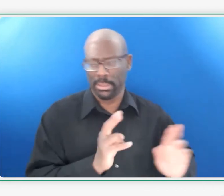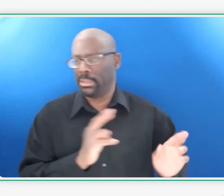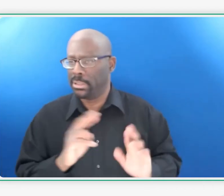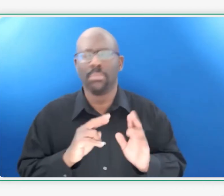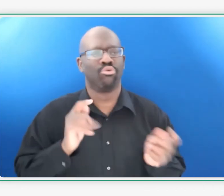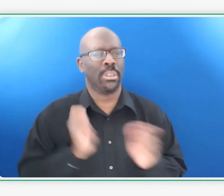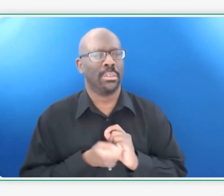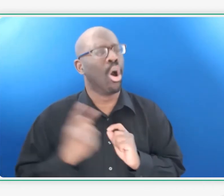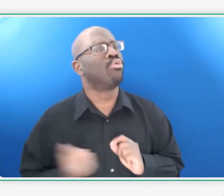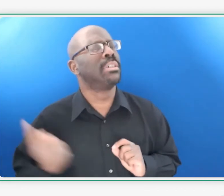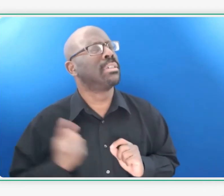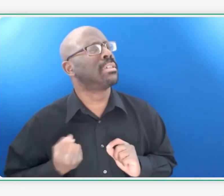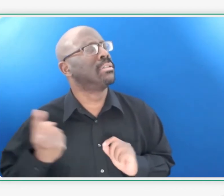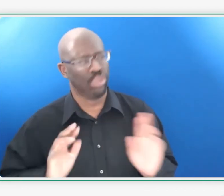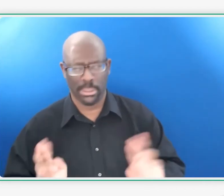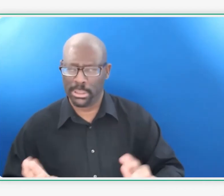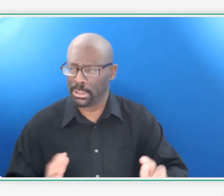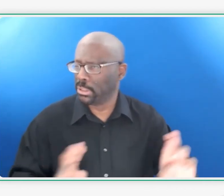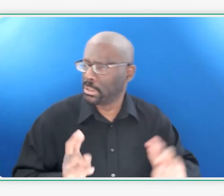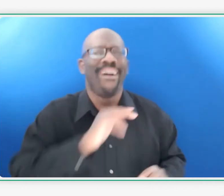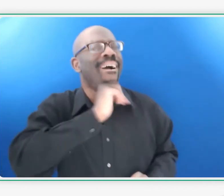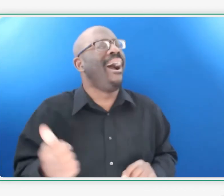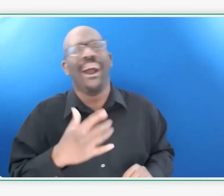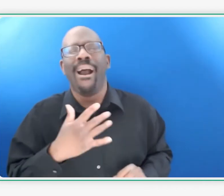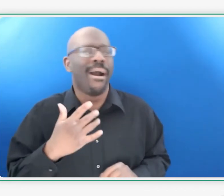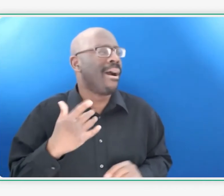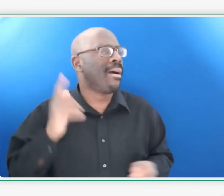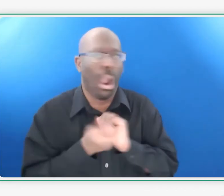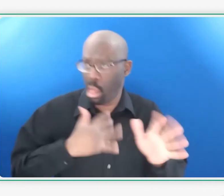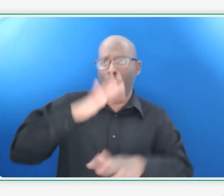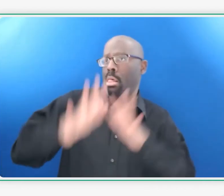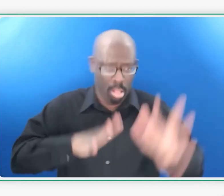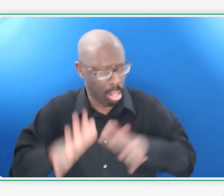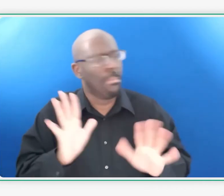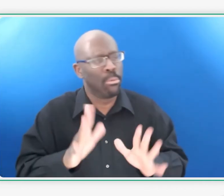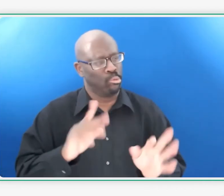And the point is that we must be prepared to change. We always have to be ready.